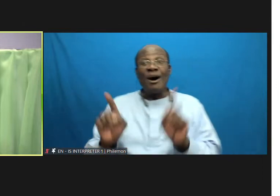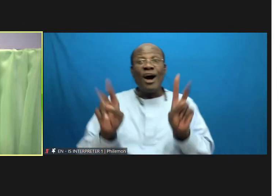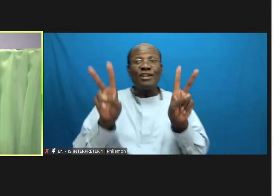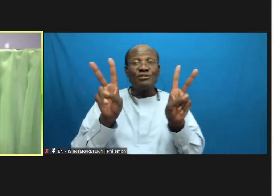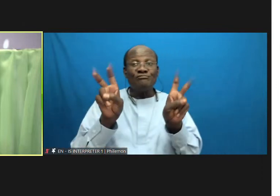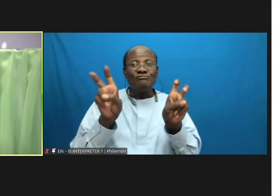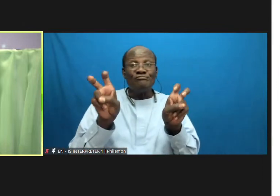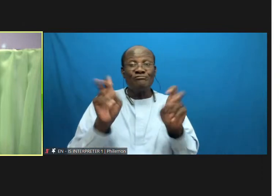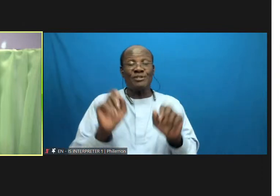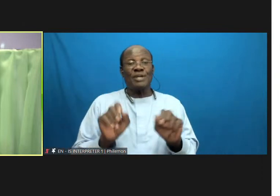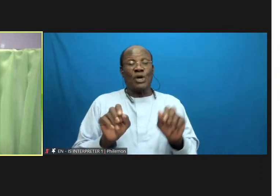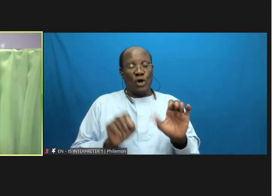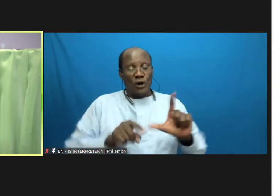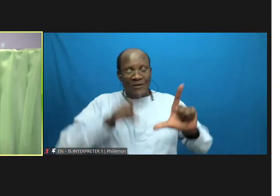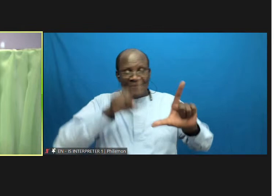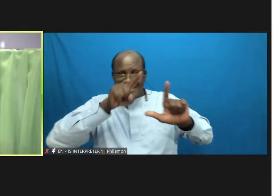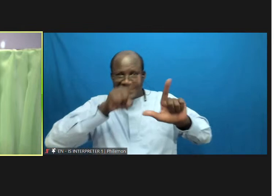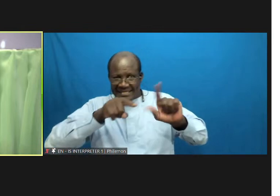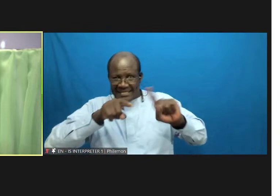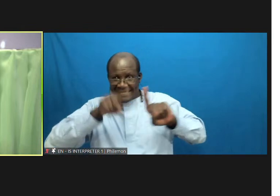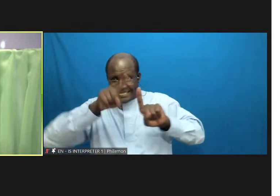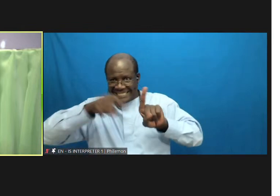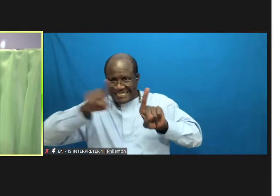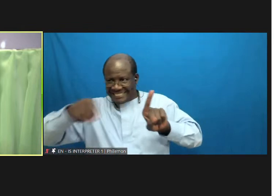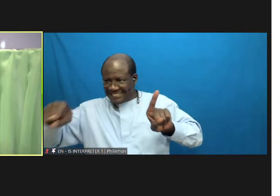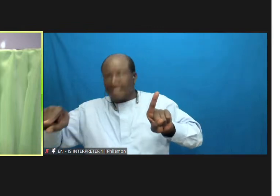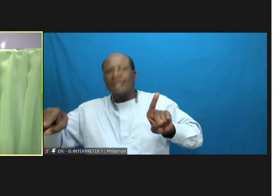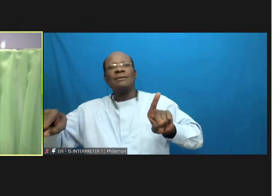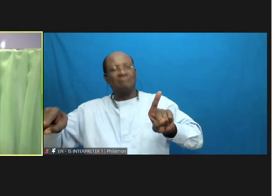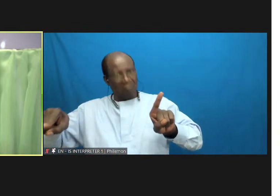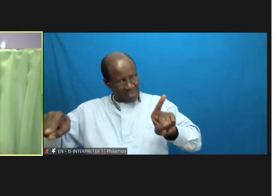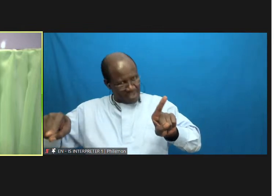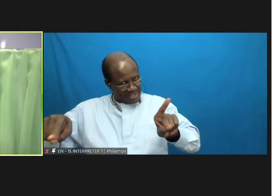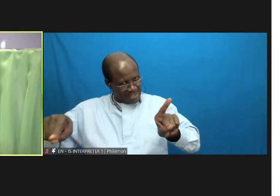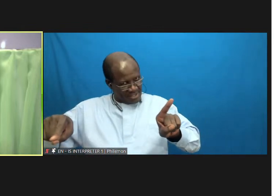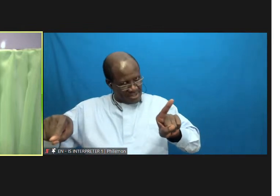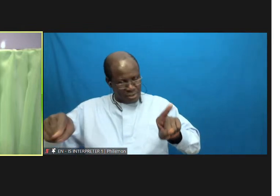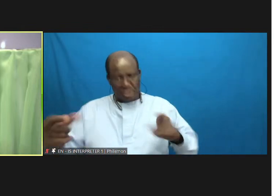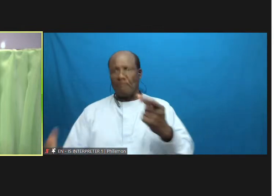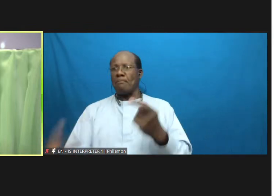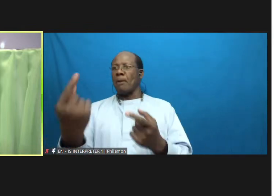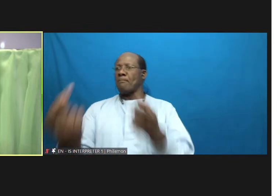planning and management came about, and there was